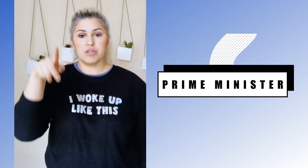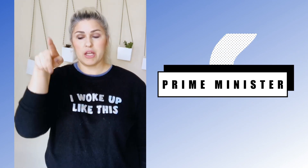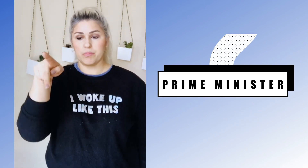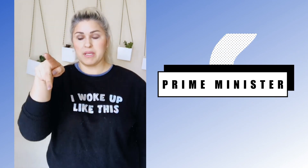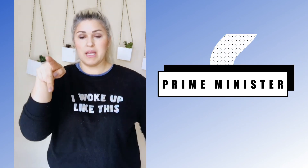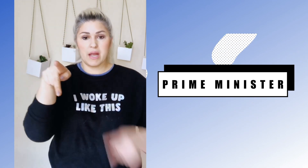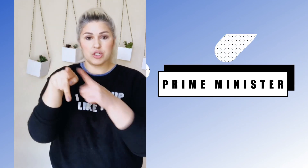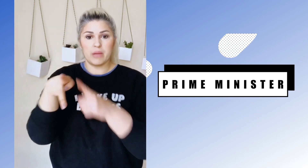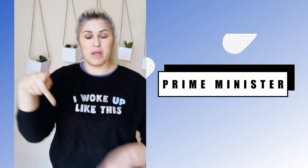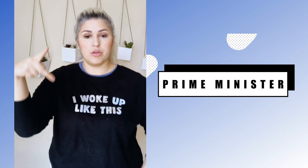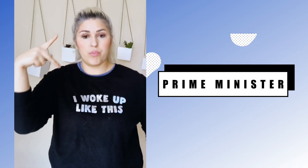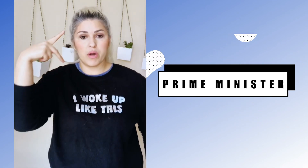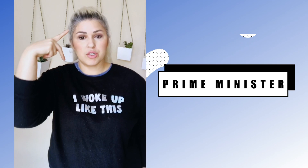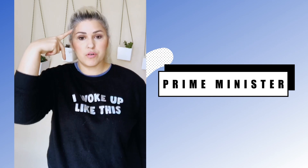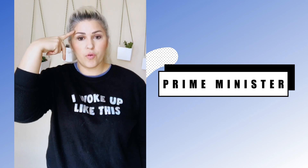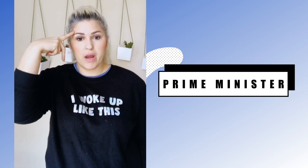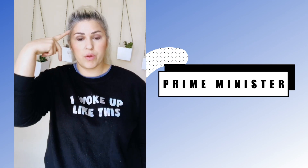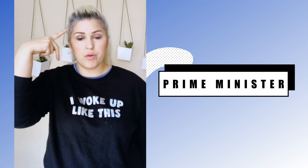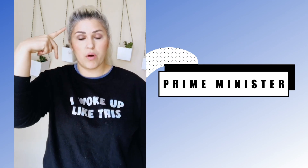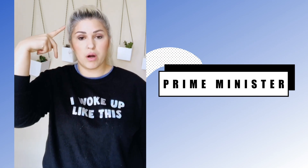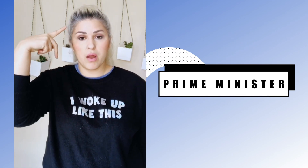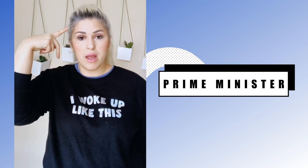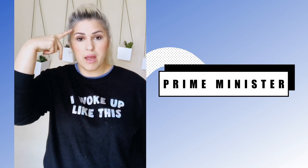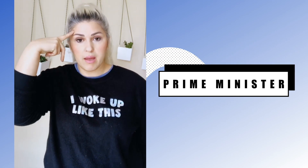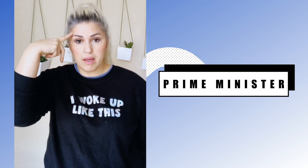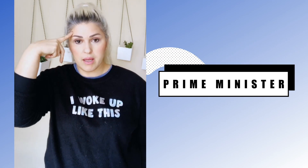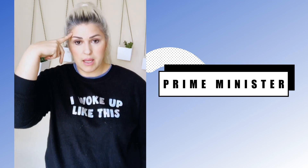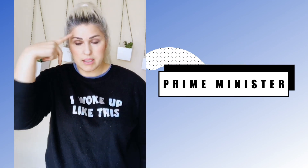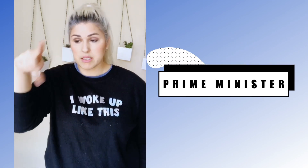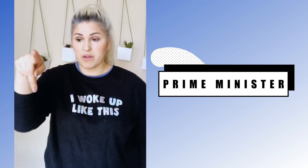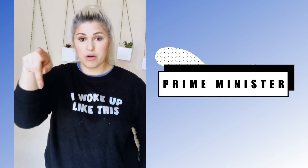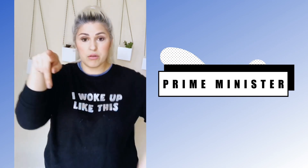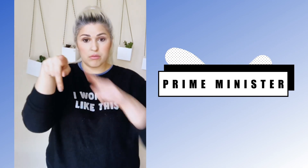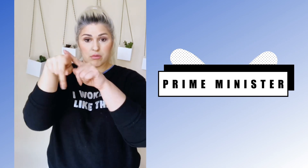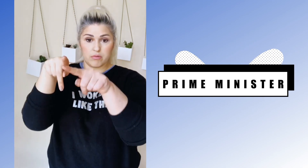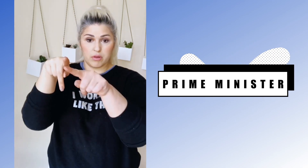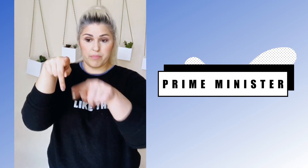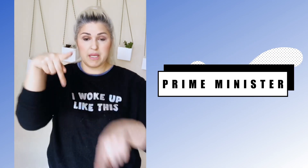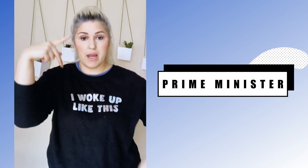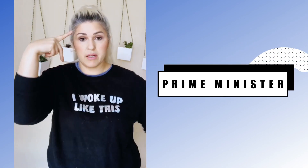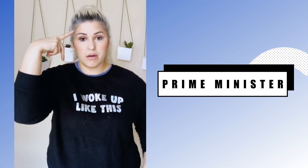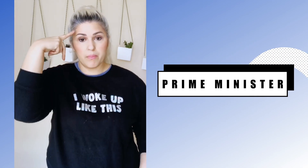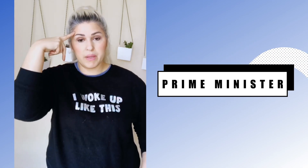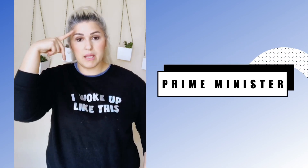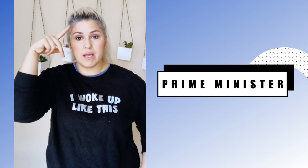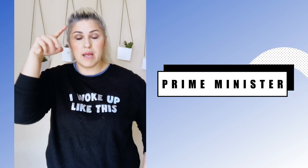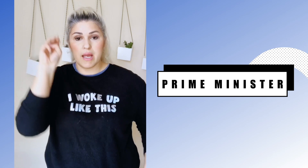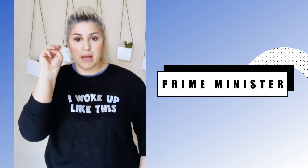So you take your P handshake and you point to your forehead with your index finger, the P hand